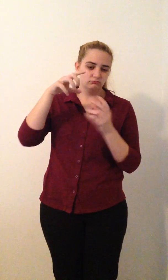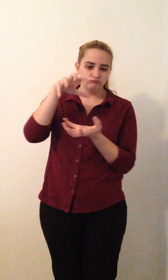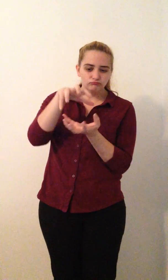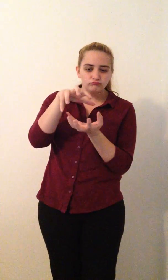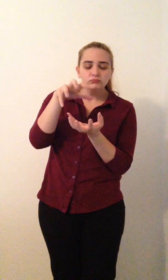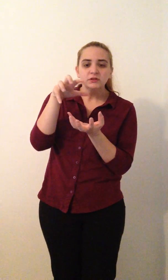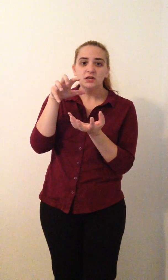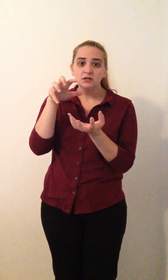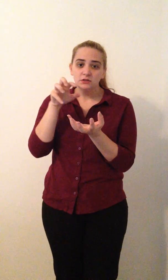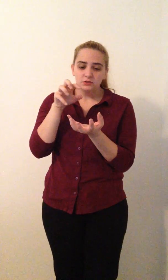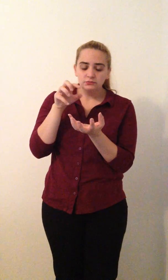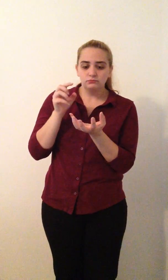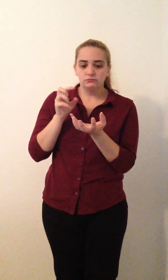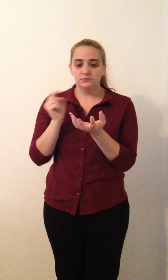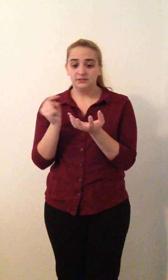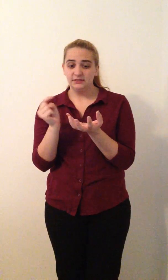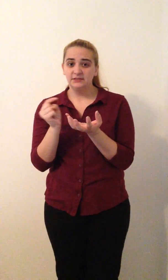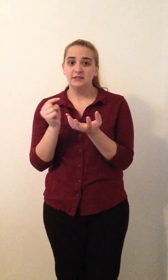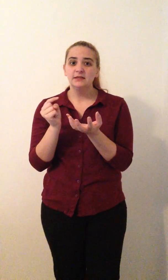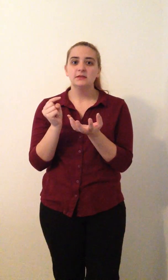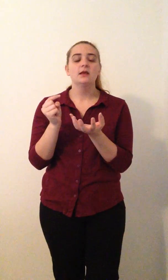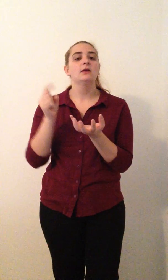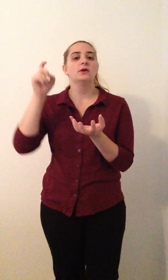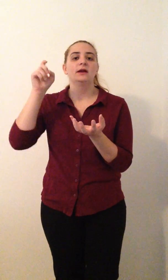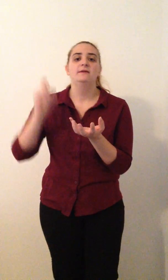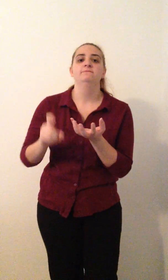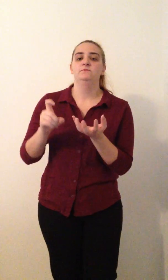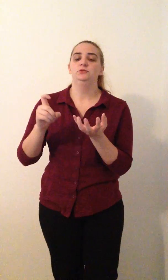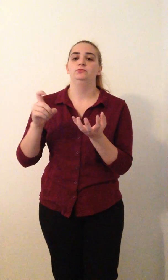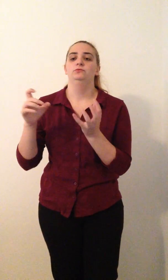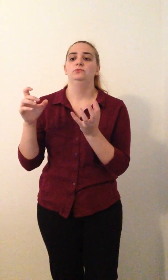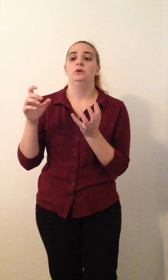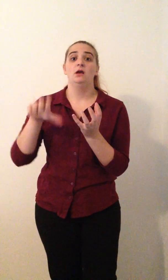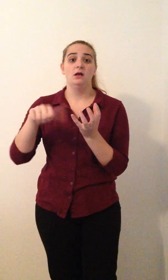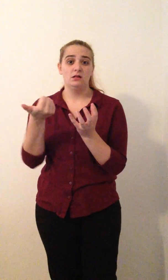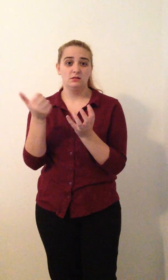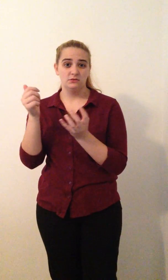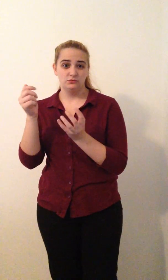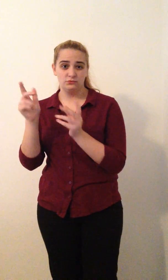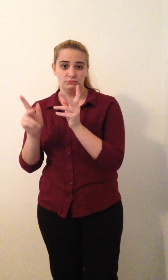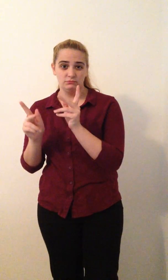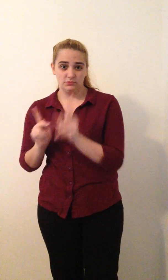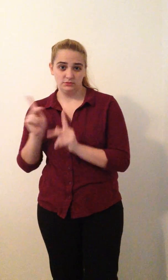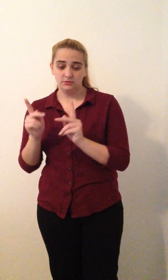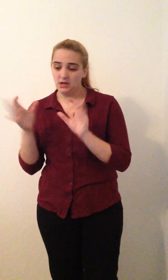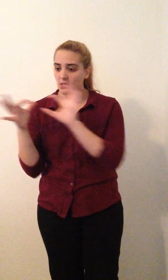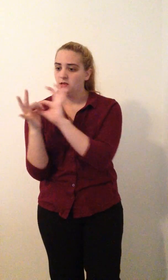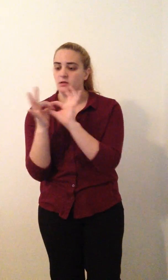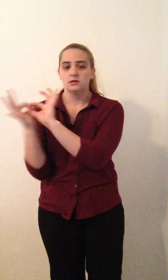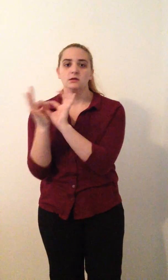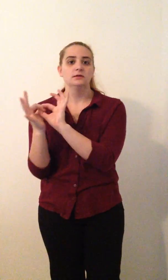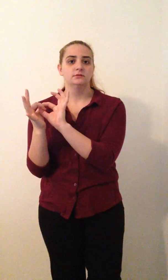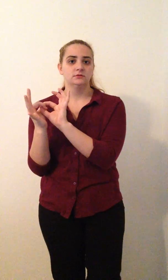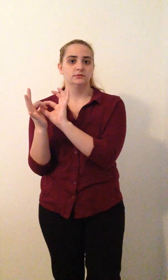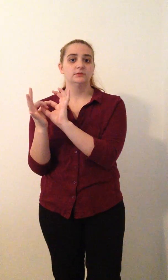relationships with others. And it's like a survival code that's designed to keep us safe. We